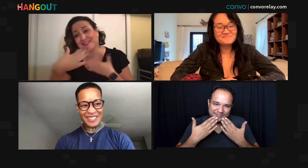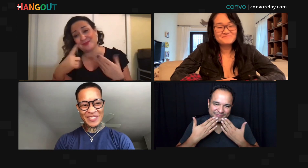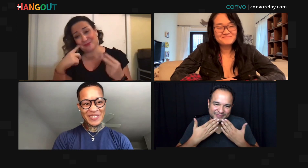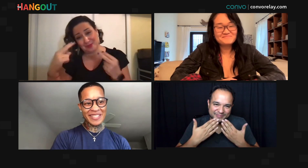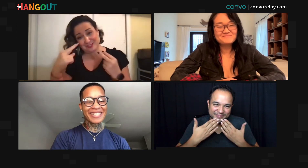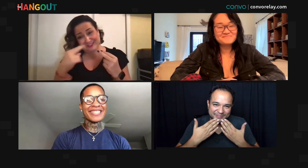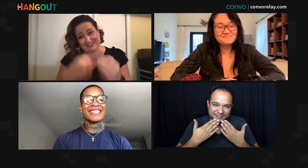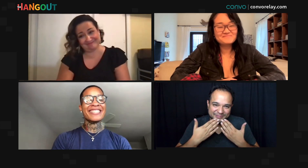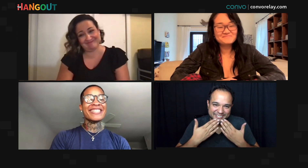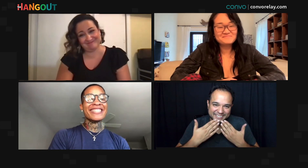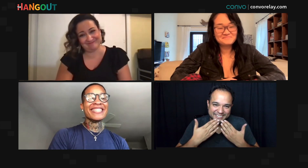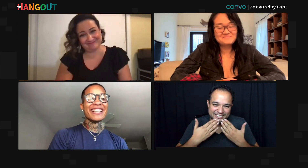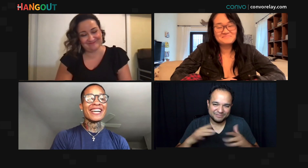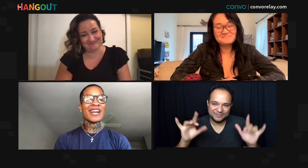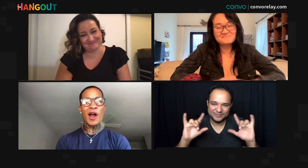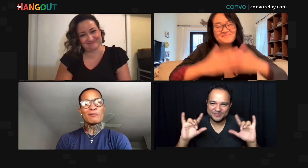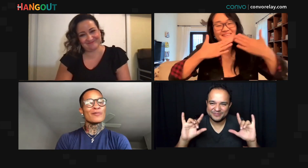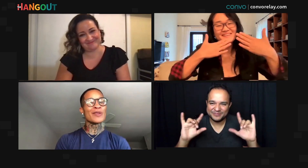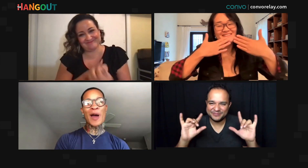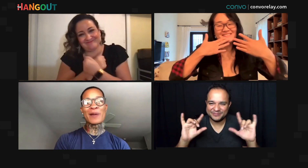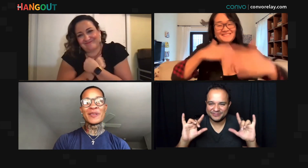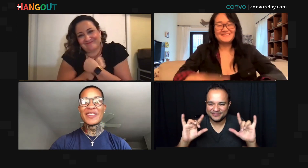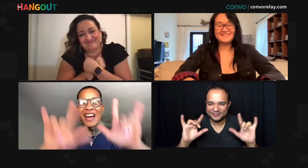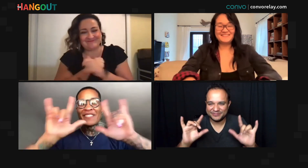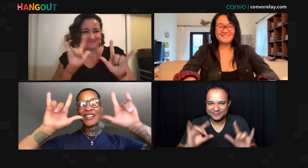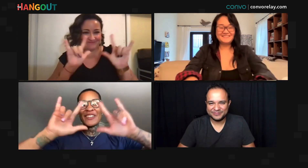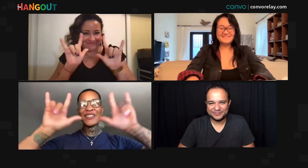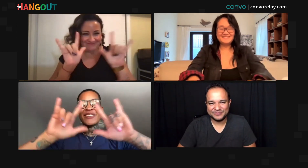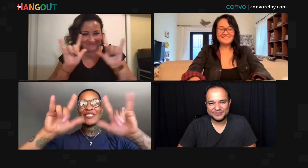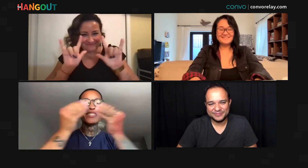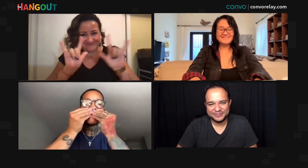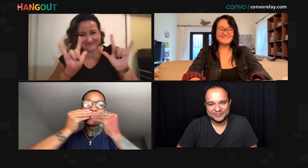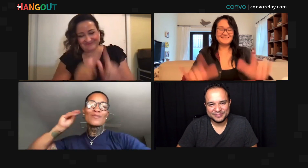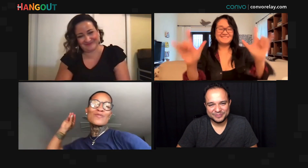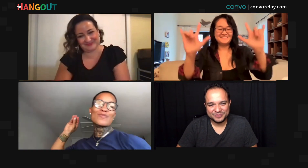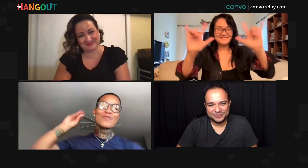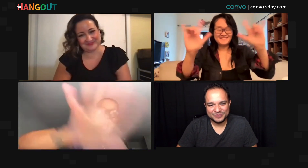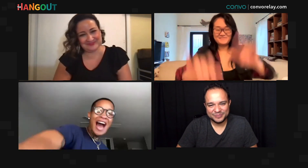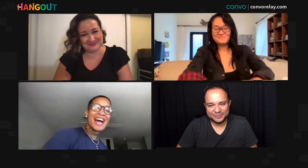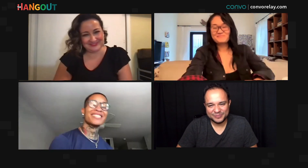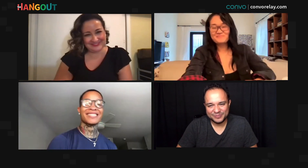each one of you so much. And thank you all for watching. Thank you so much. Take care.